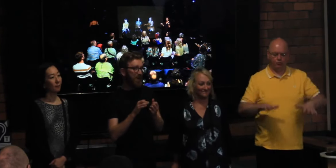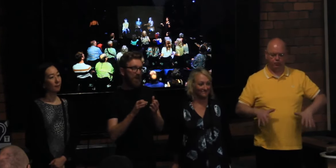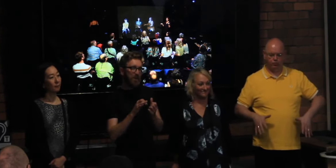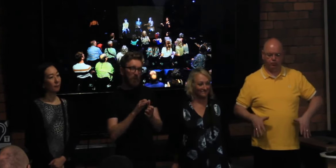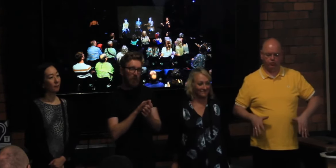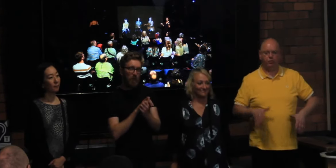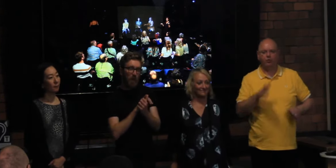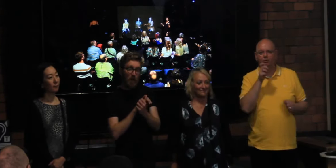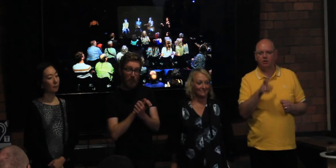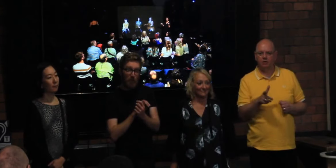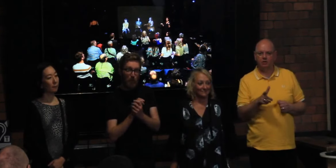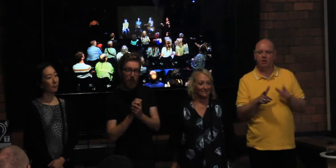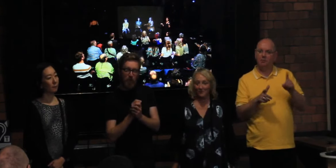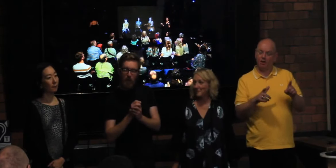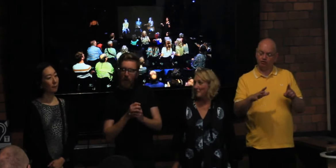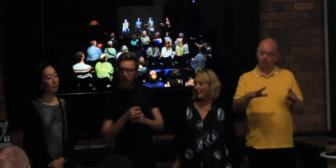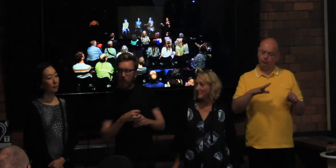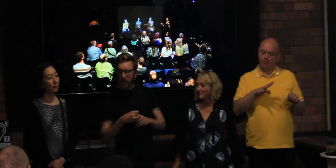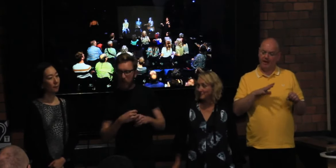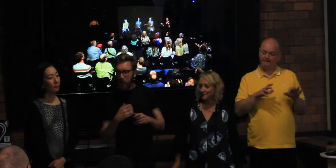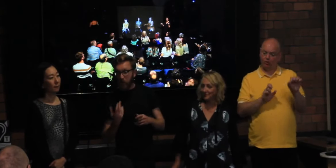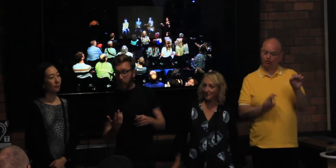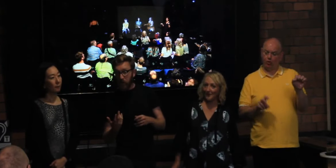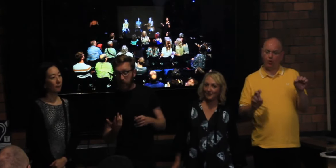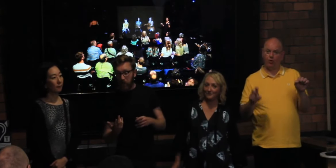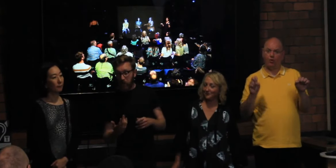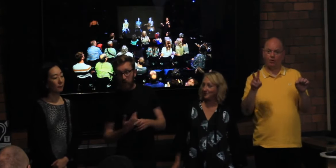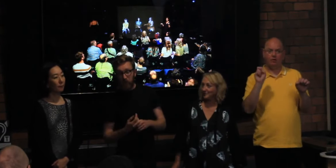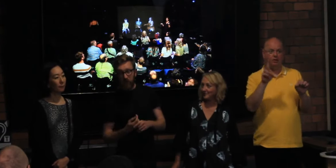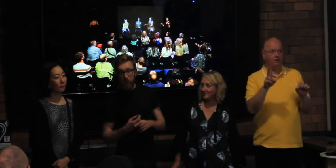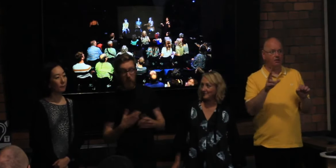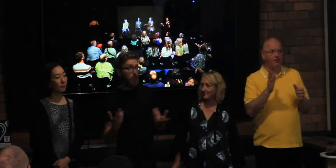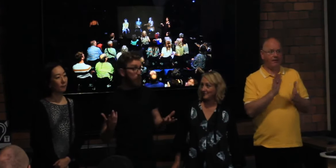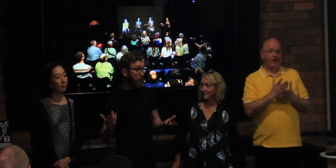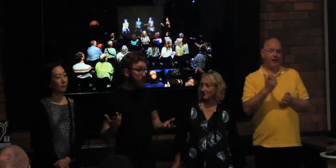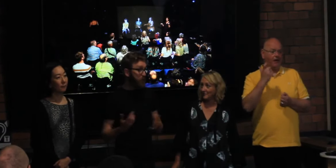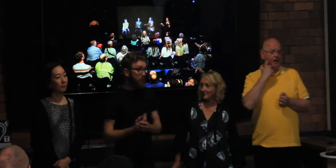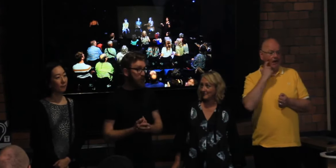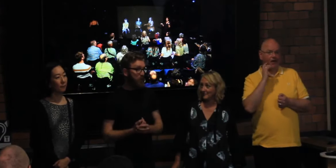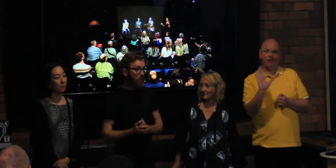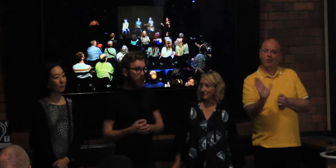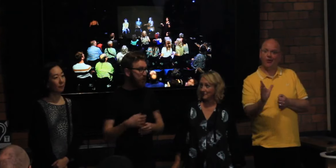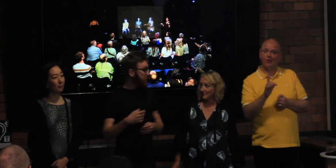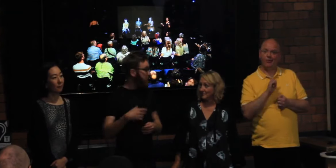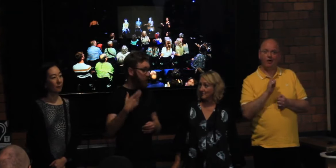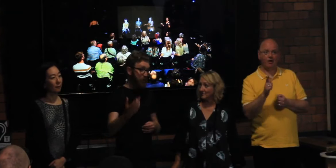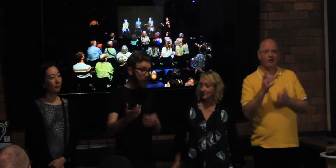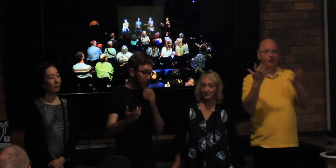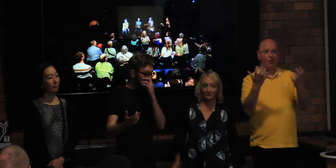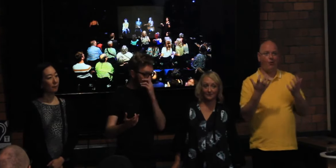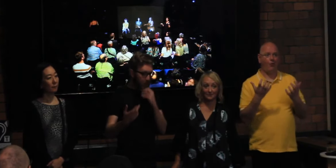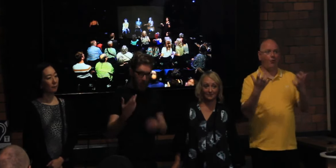directly, in terms of preparing it for touring, there are real issues in terms of numbers of audience, for instance. You know, we are limited